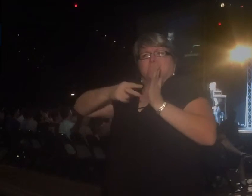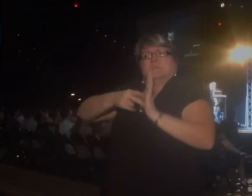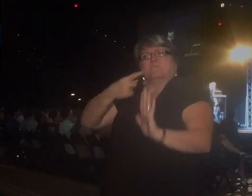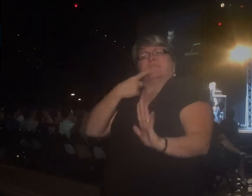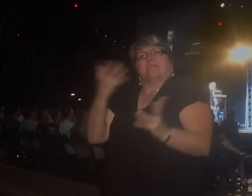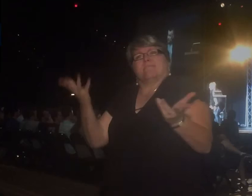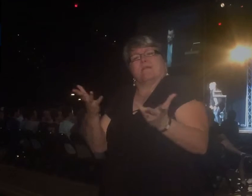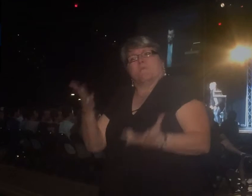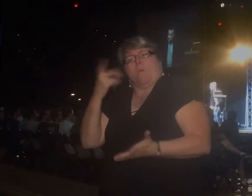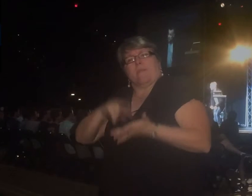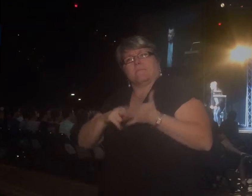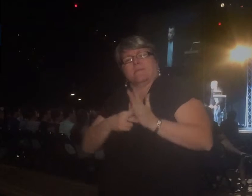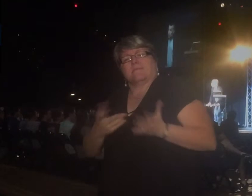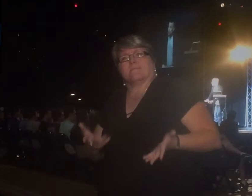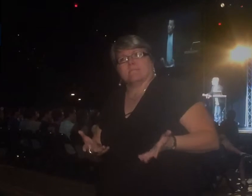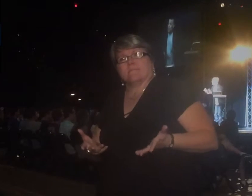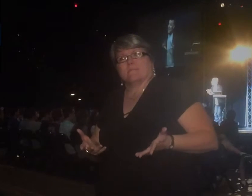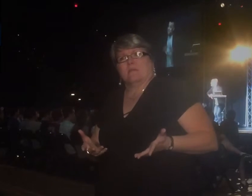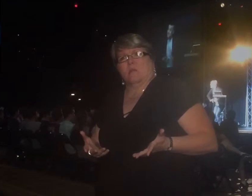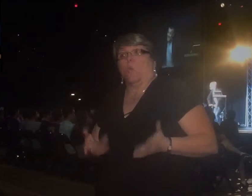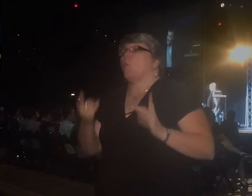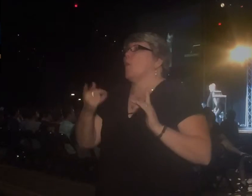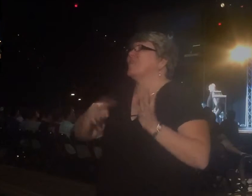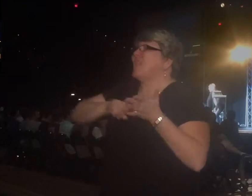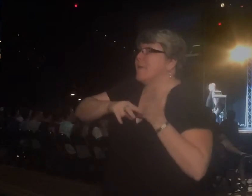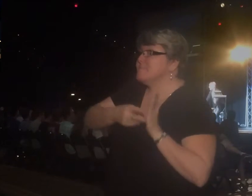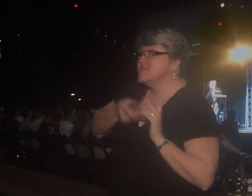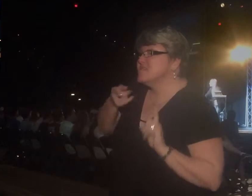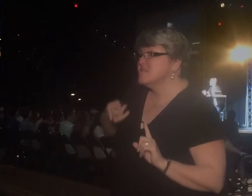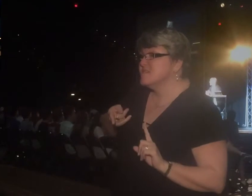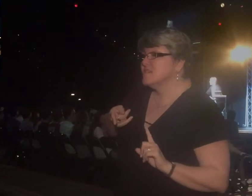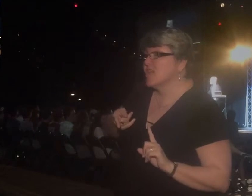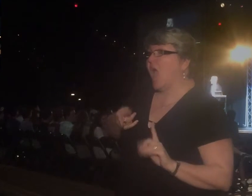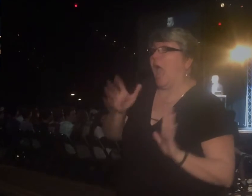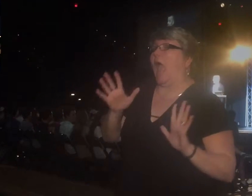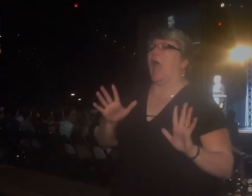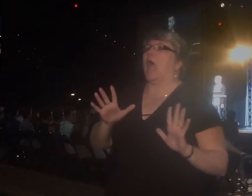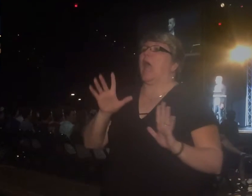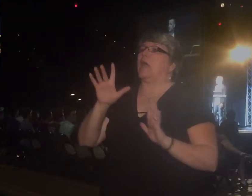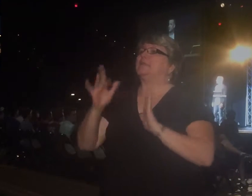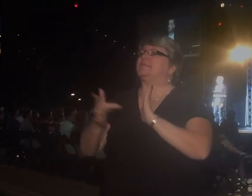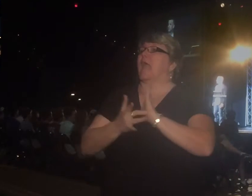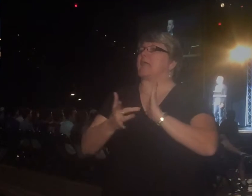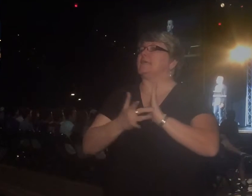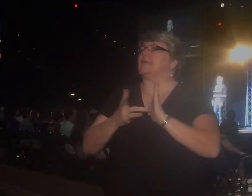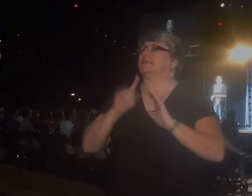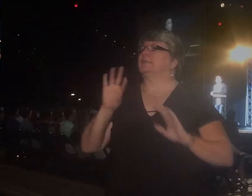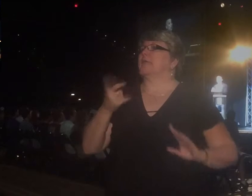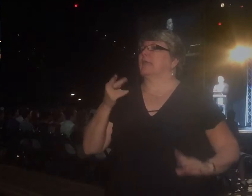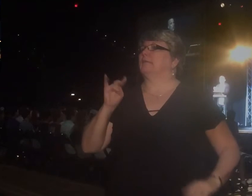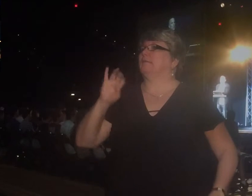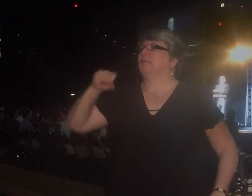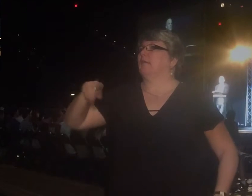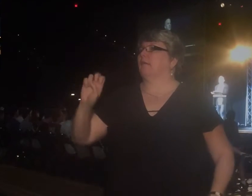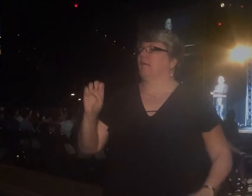And so what do people mean when they say that? What they mean is